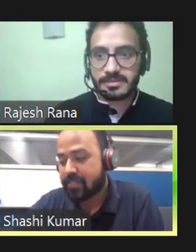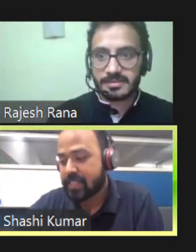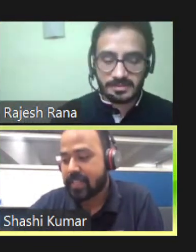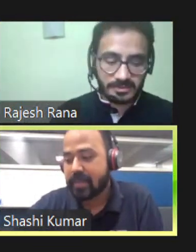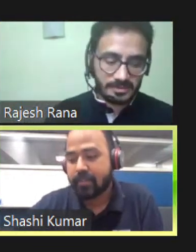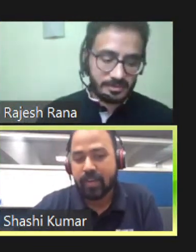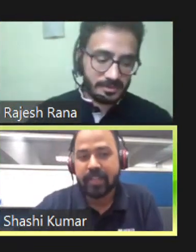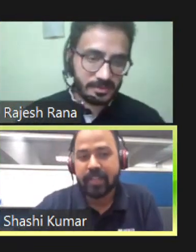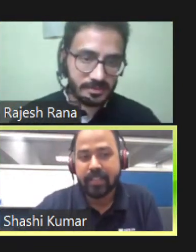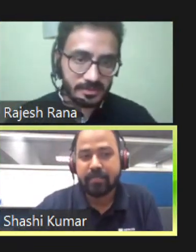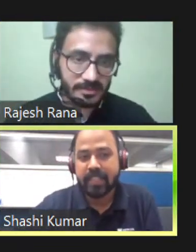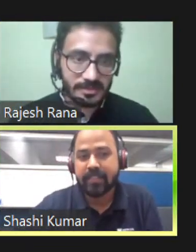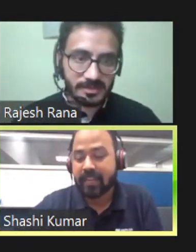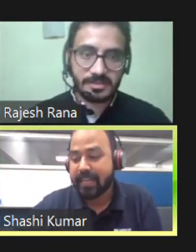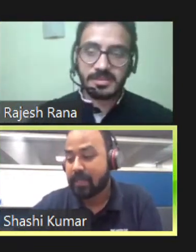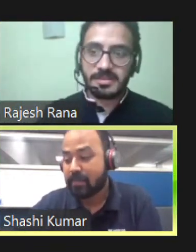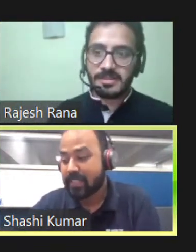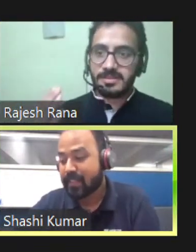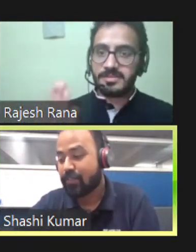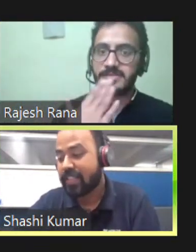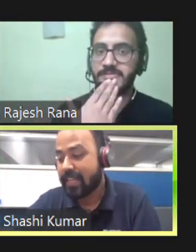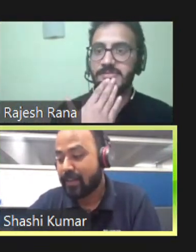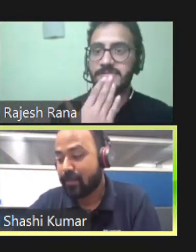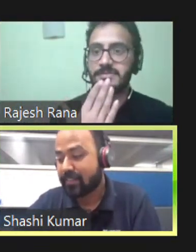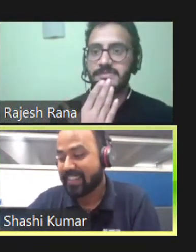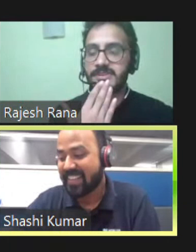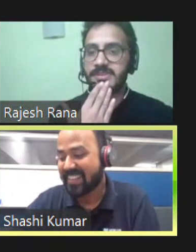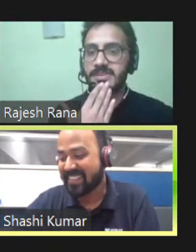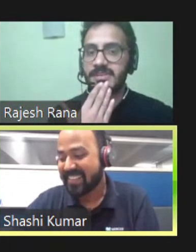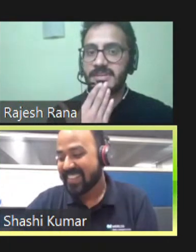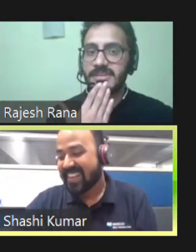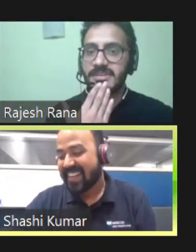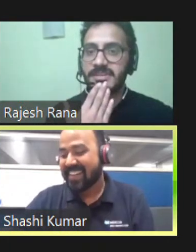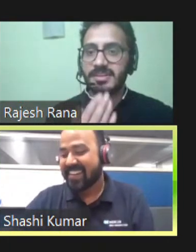sign. First gaming. One is please, right? But please along with that what?